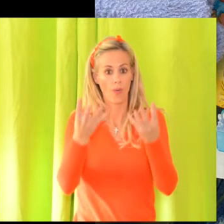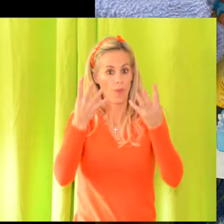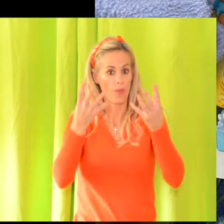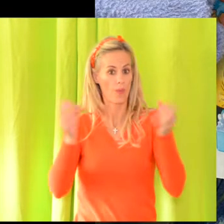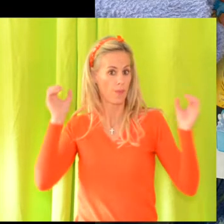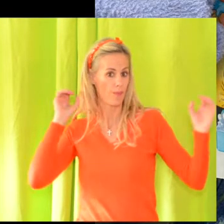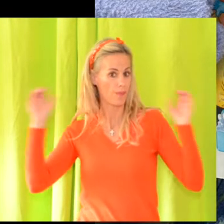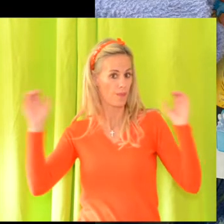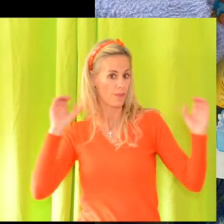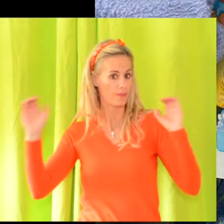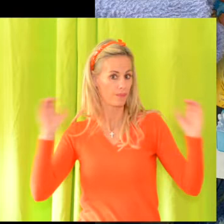fluffy towel.